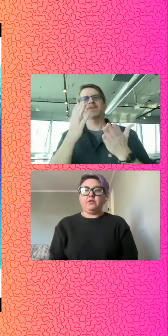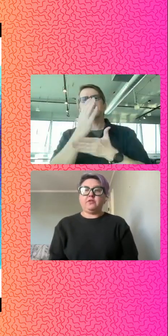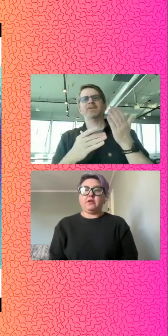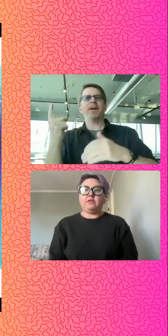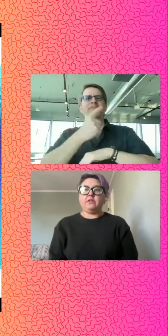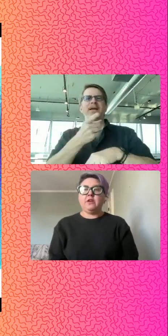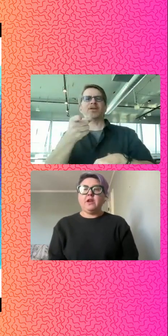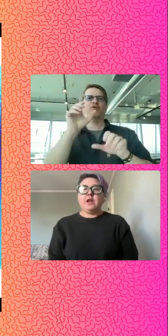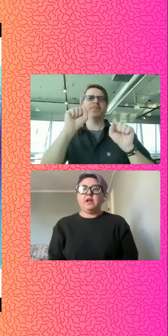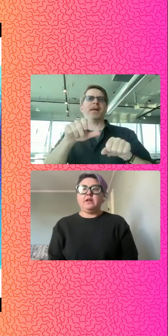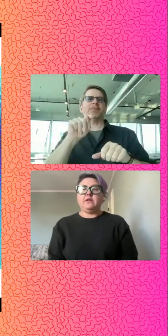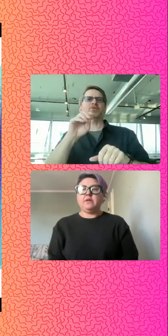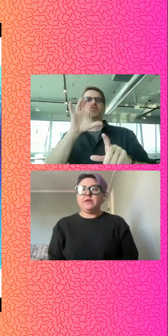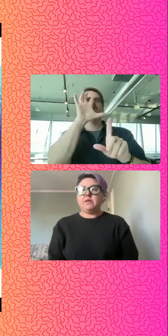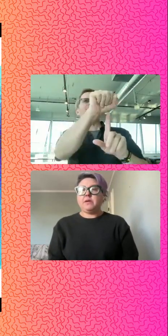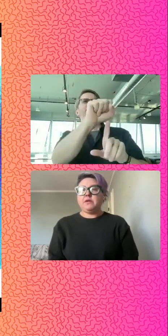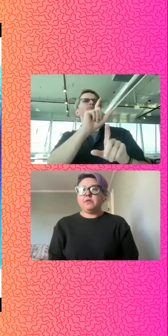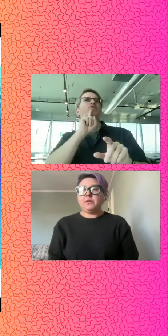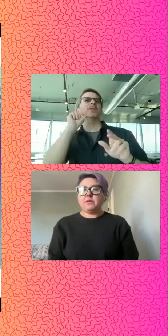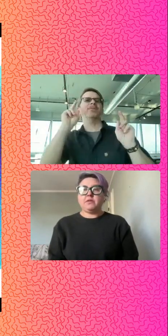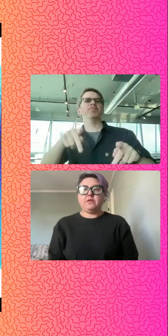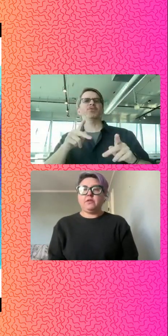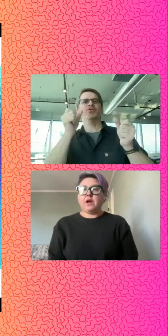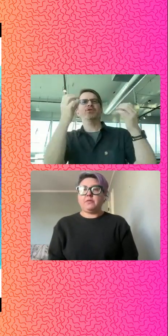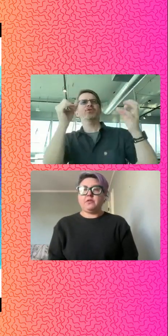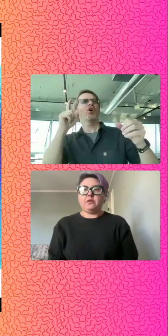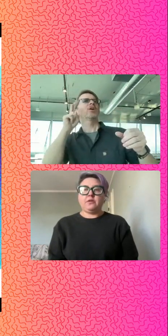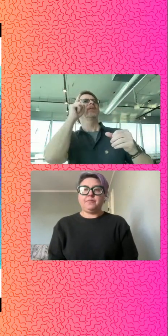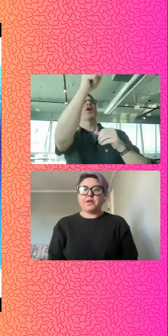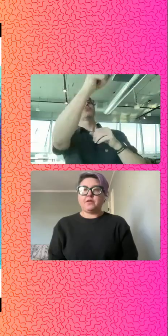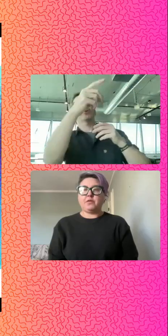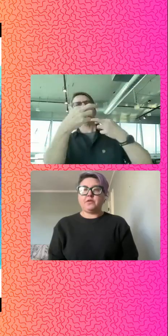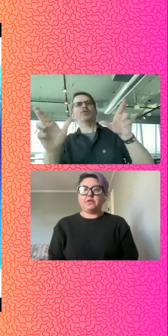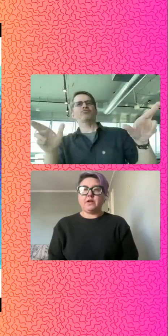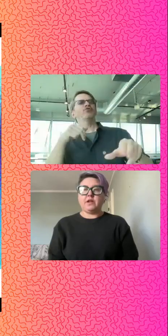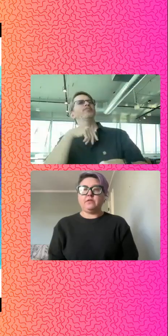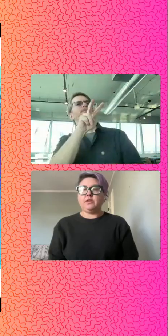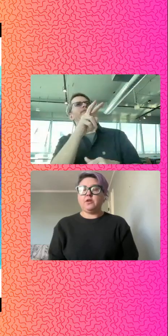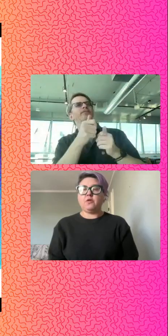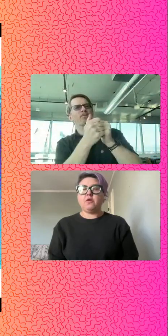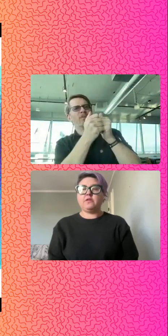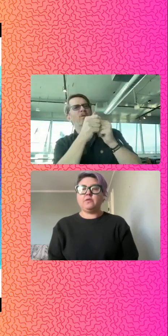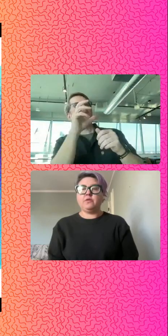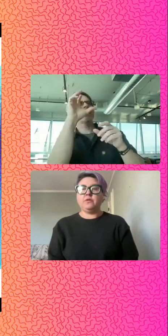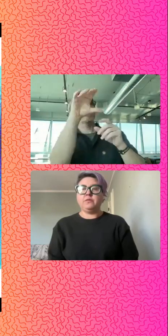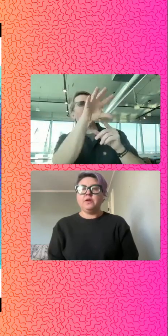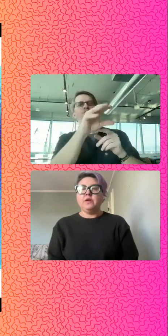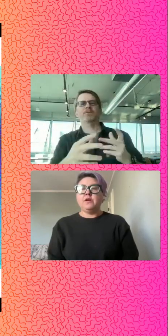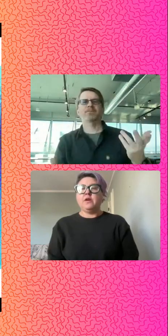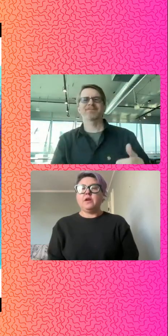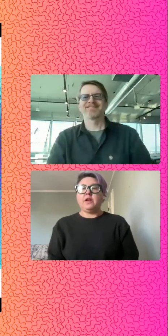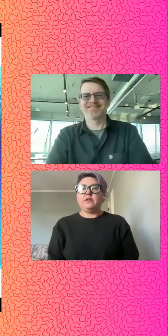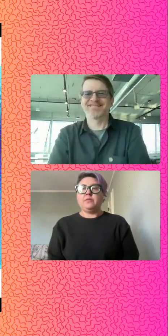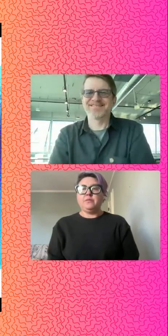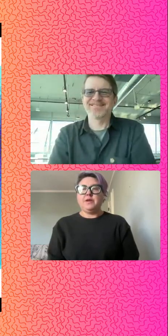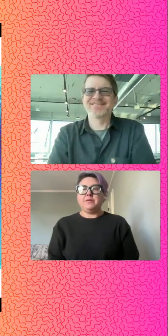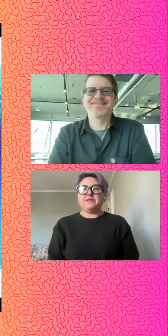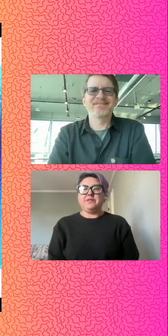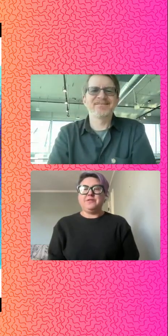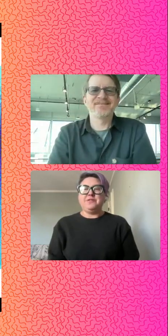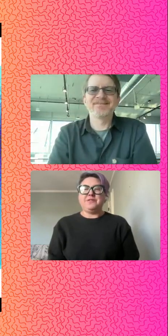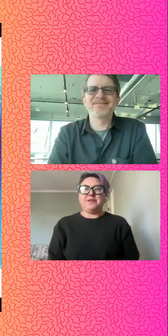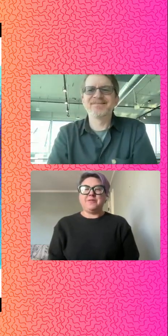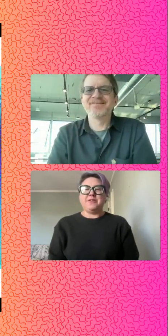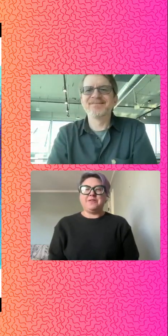was a huge challenge. And someday maybe you'll be able to capture a deaf person signing, across the room and be